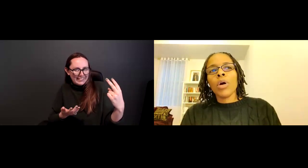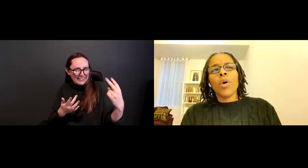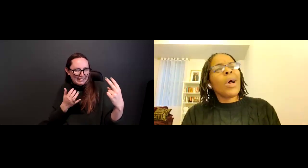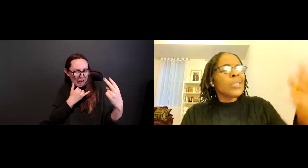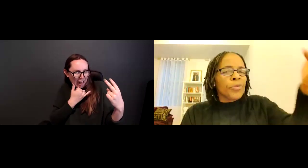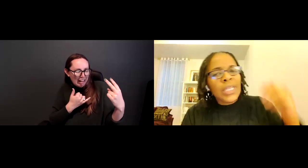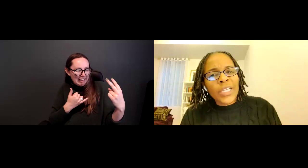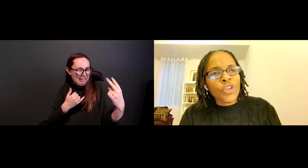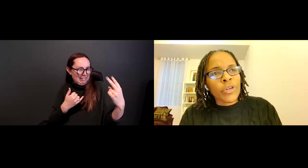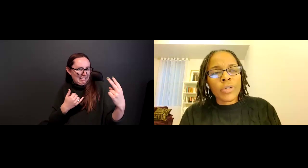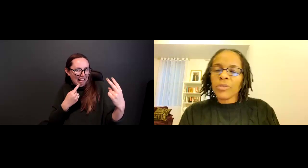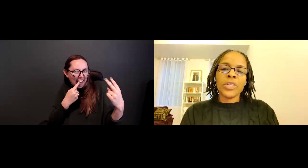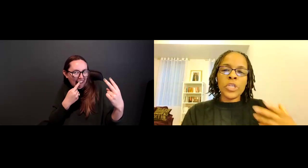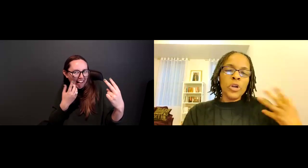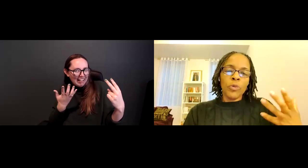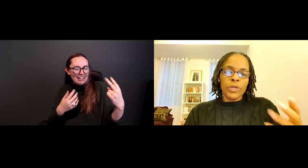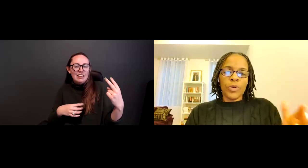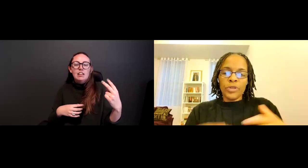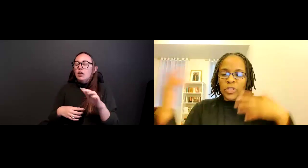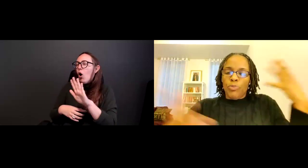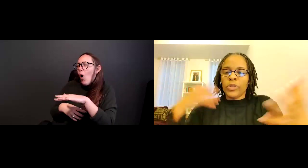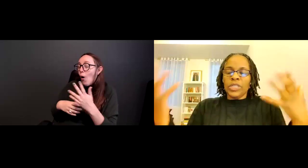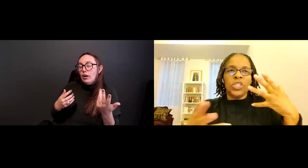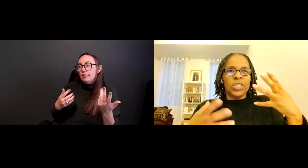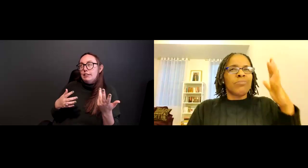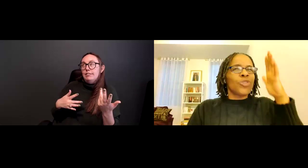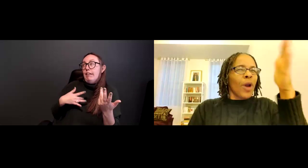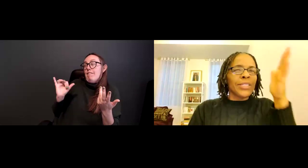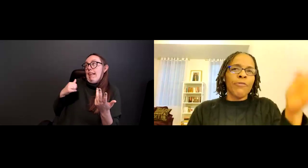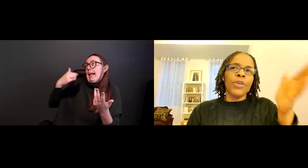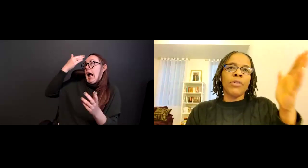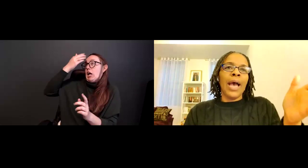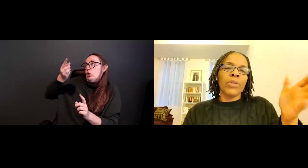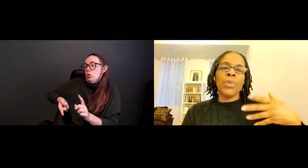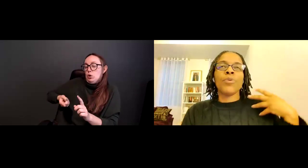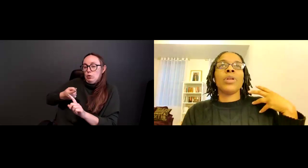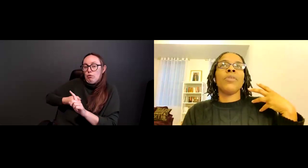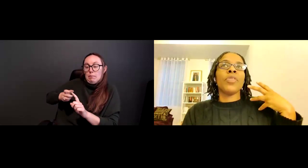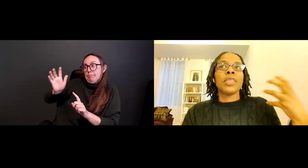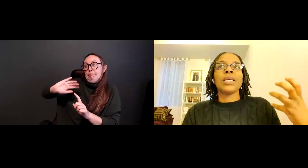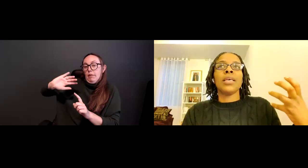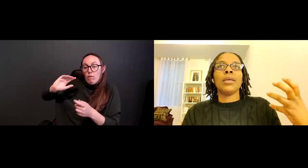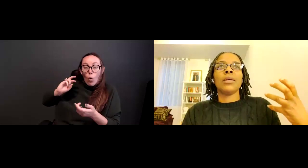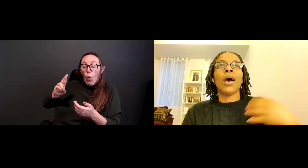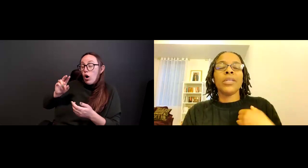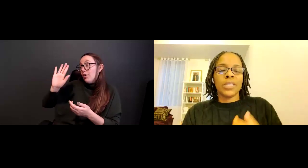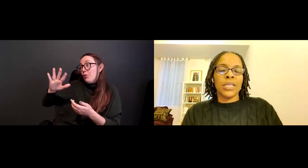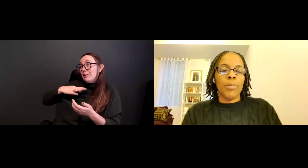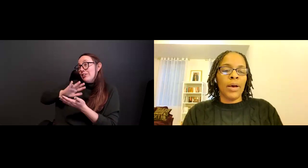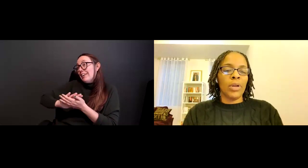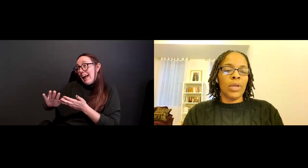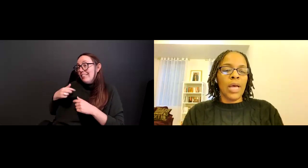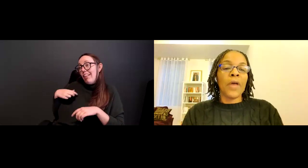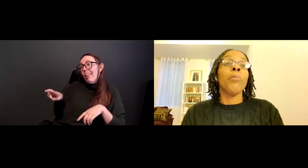somewhere, or wow, that's a really nice shirt. Or, where the person is just trying to figure it out and maybe they're not even thinking